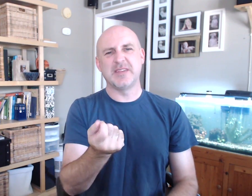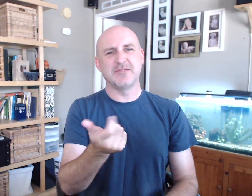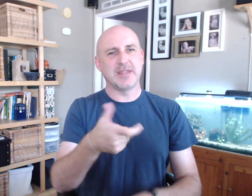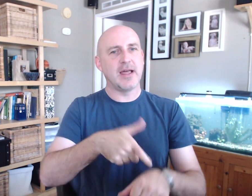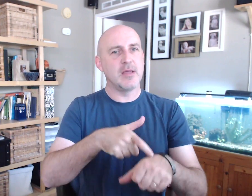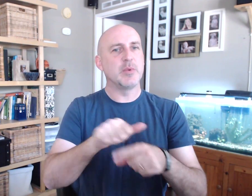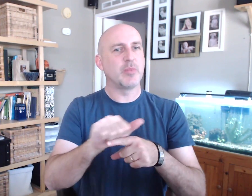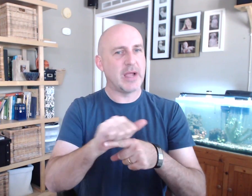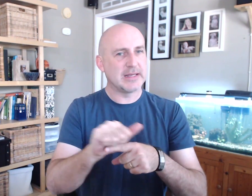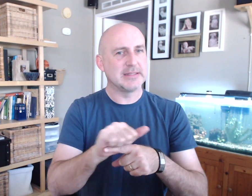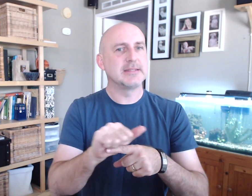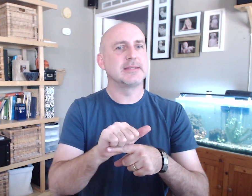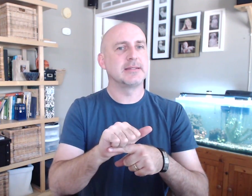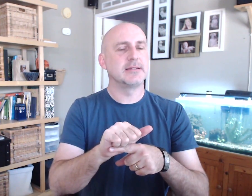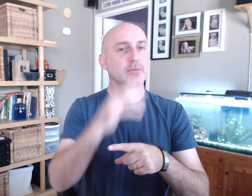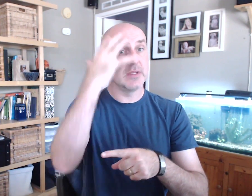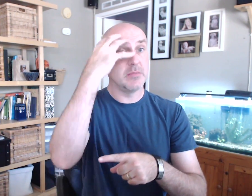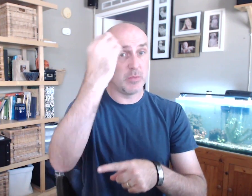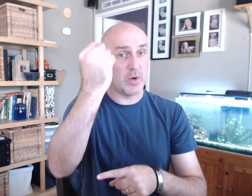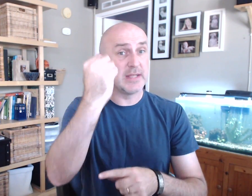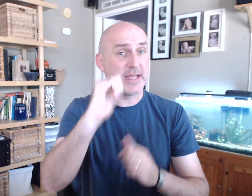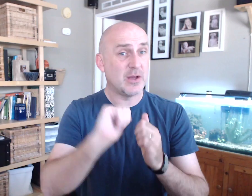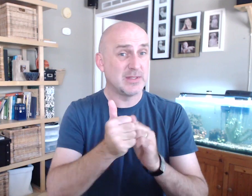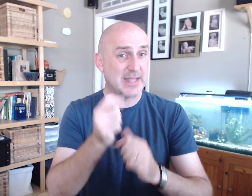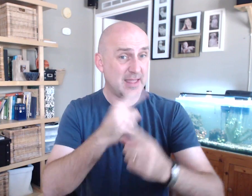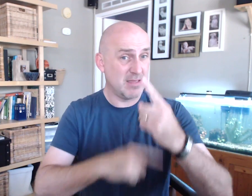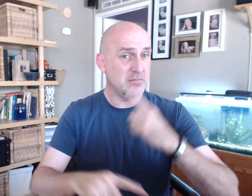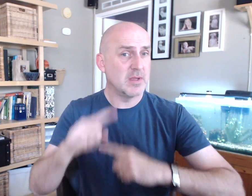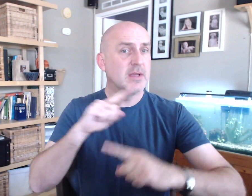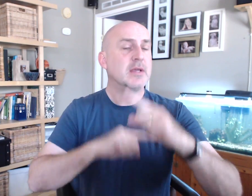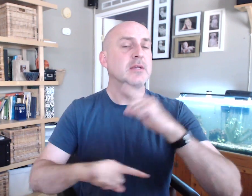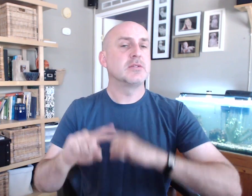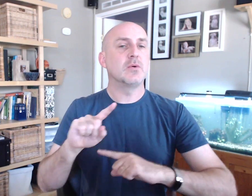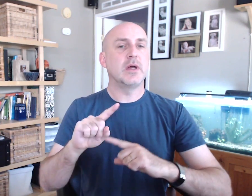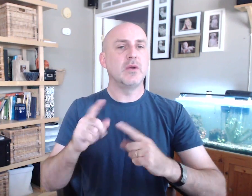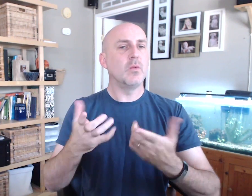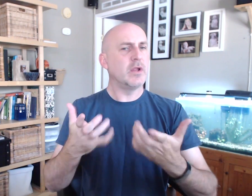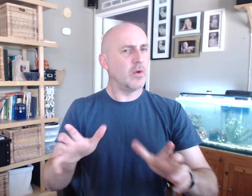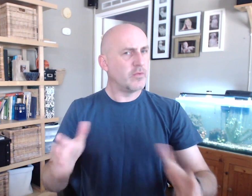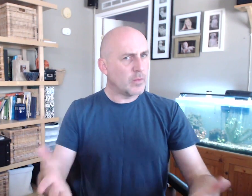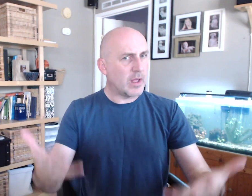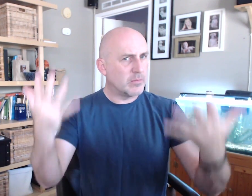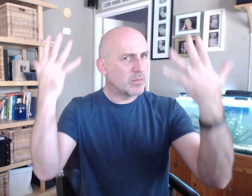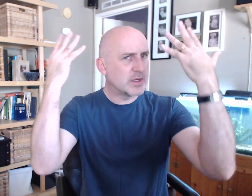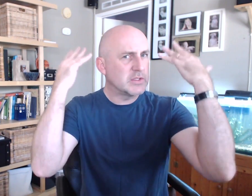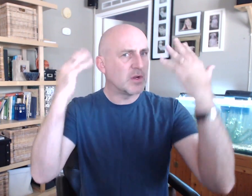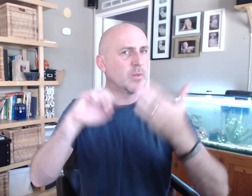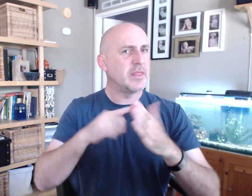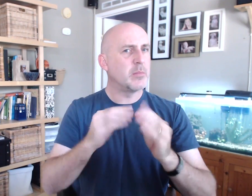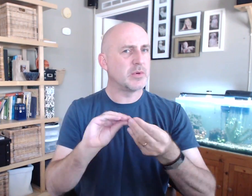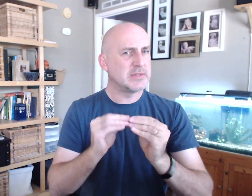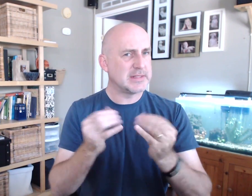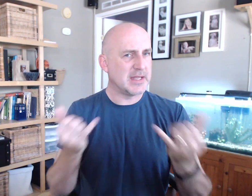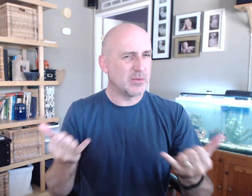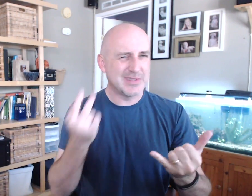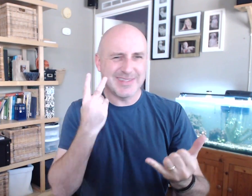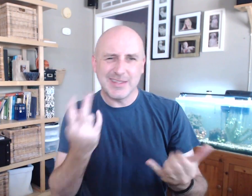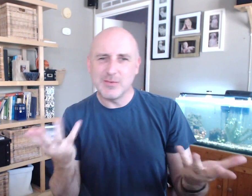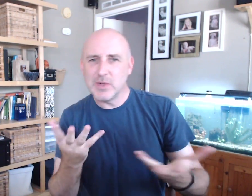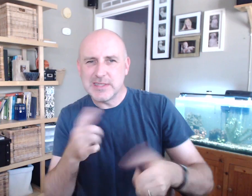of time and practice to really memorize how to sign them. So I don't want to overwhelm. We're going to start with numbers today. We'll see what time